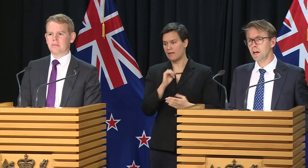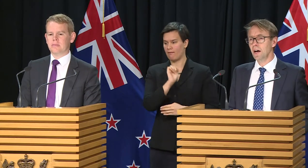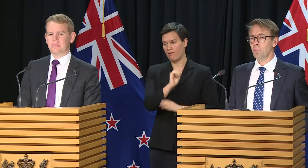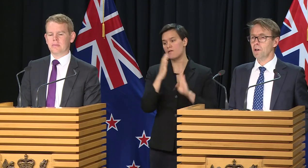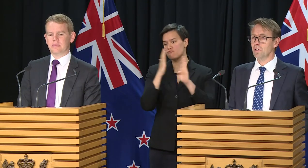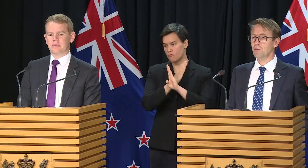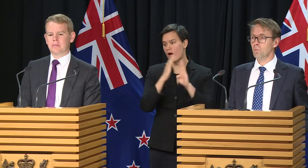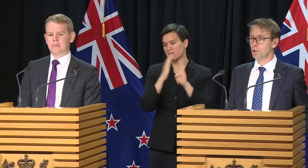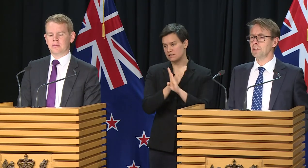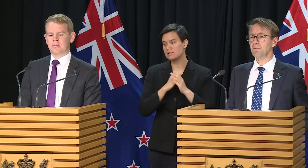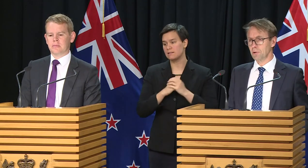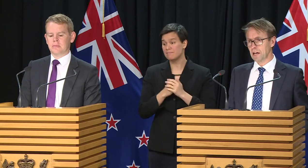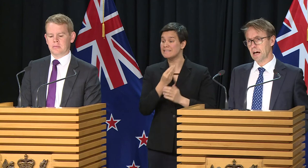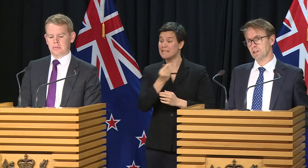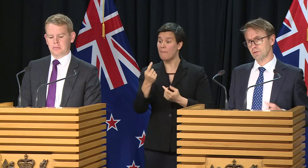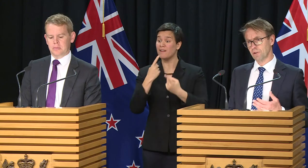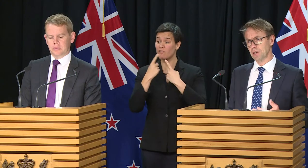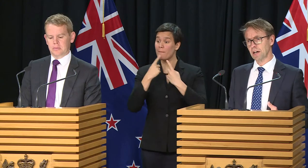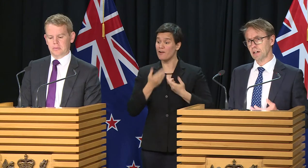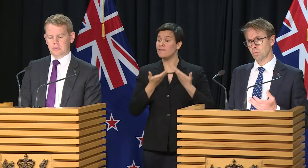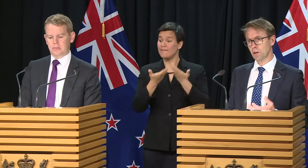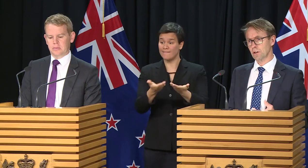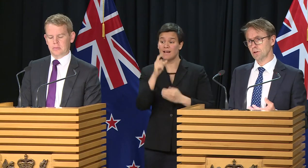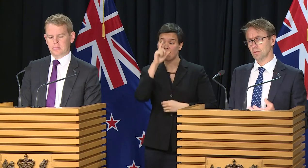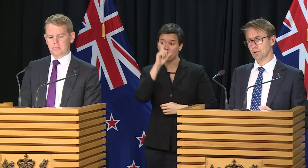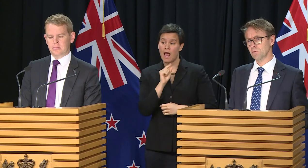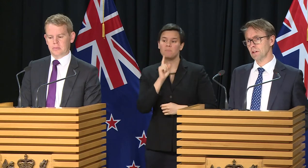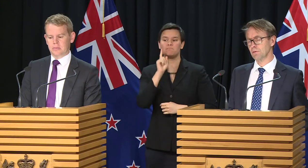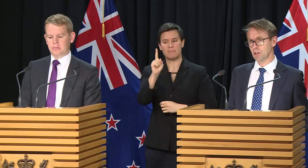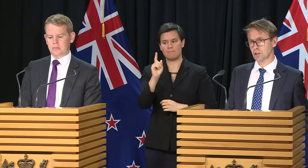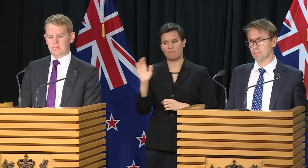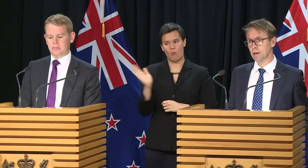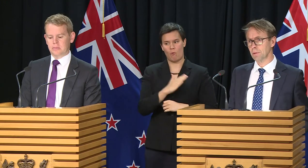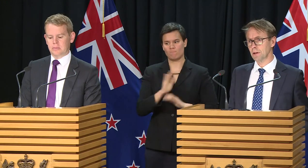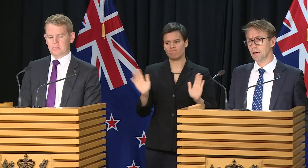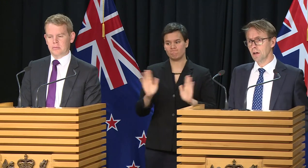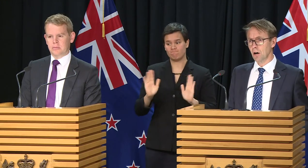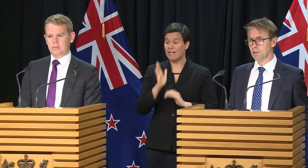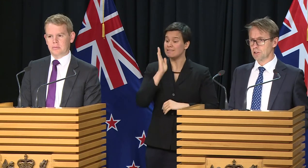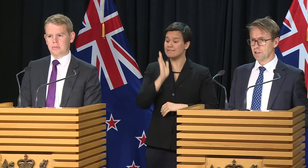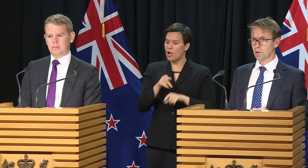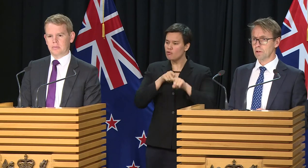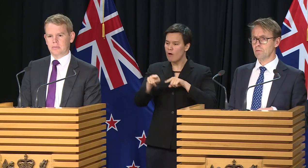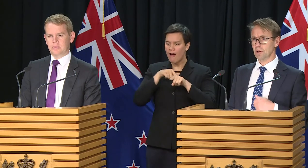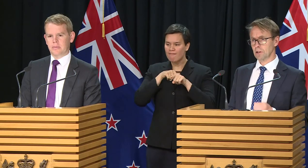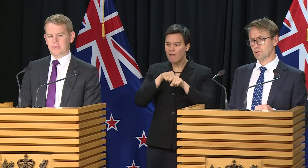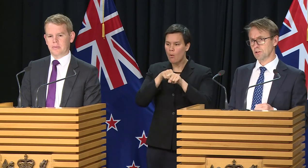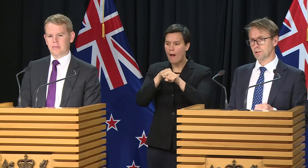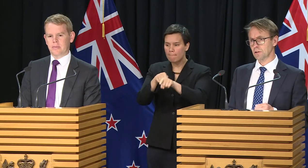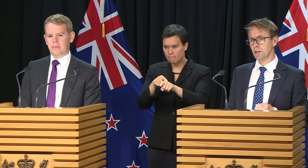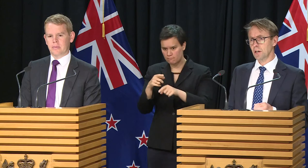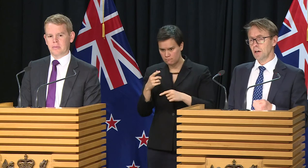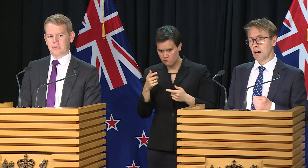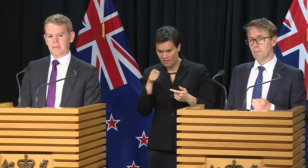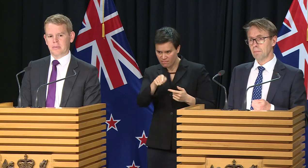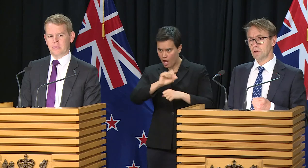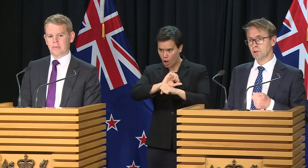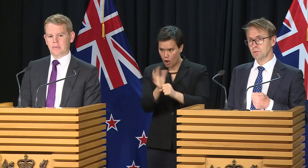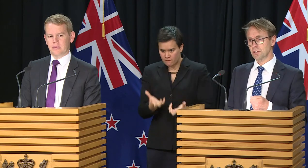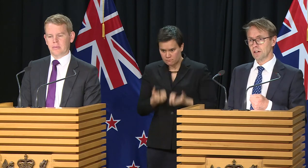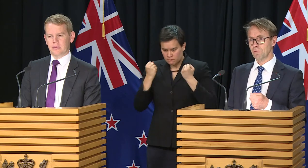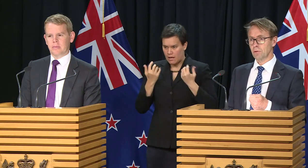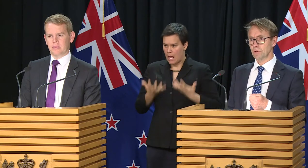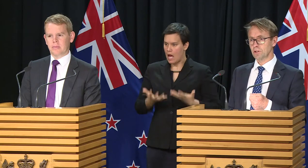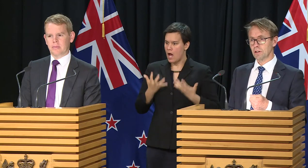individual. We're working very hard to find out where the source of the infection might be. Obviously, we're very interested